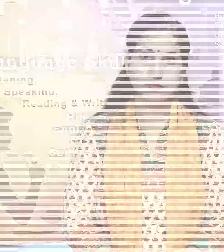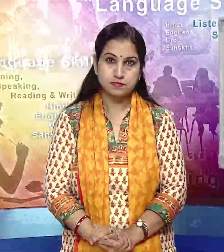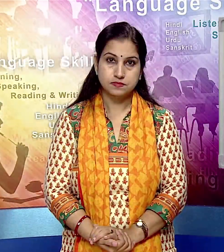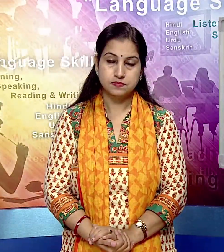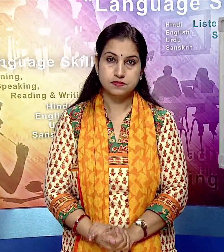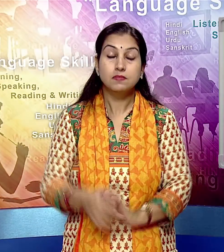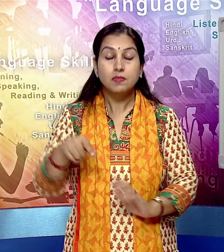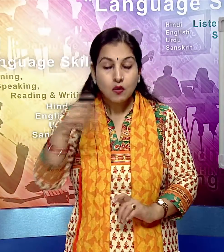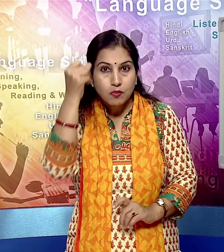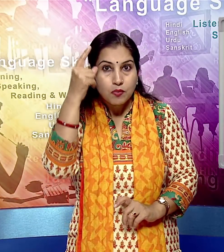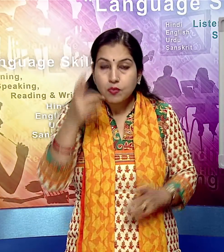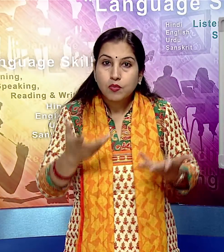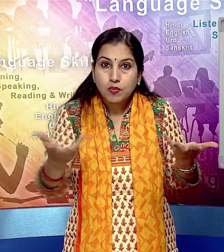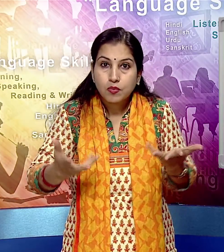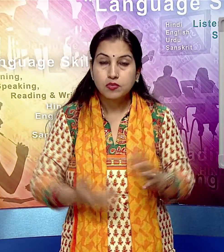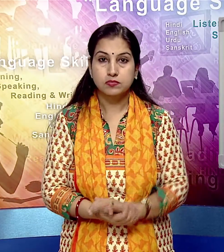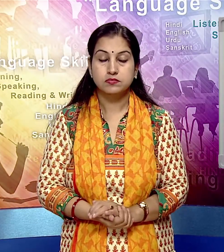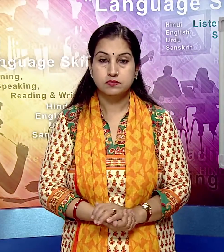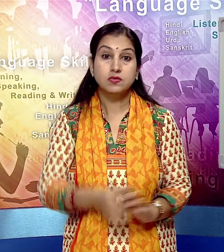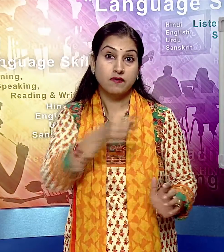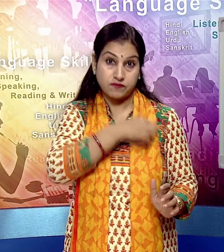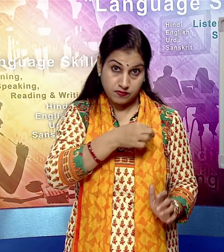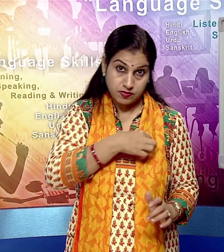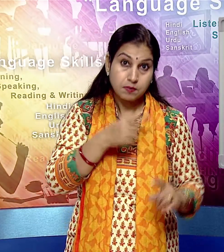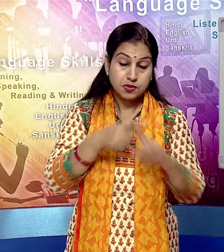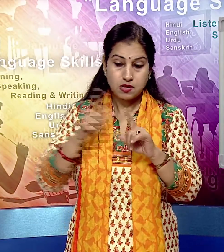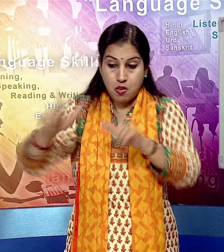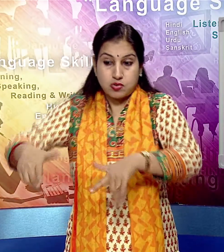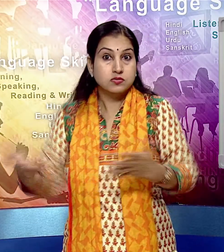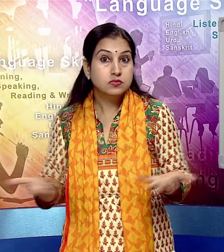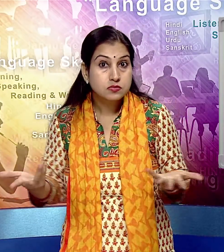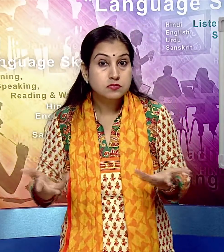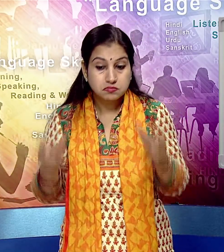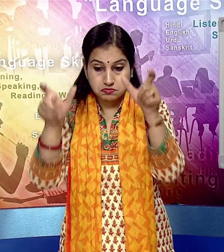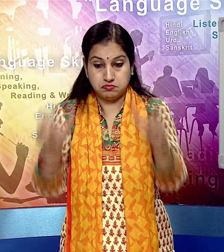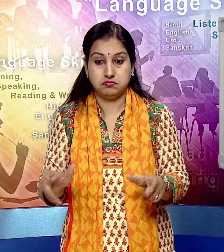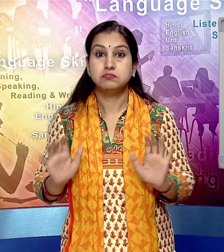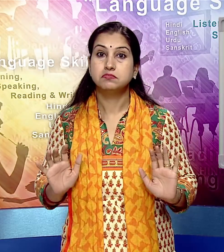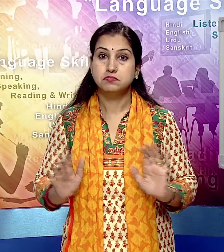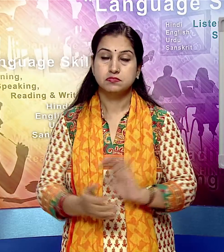Now let's understand the advantages and the disadvantages of roasting.